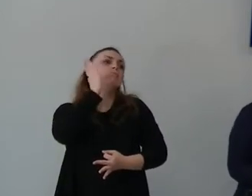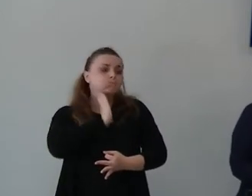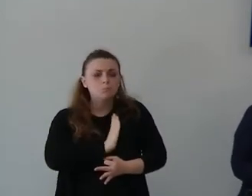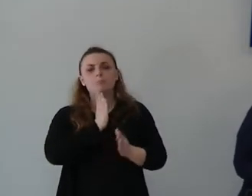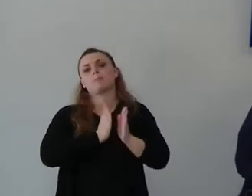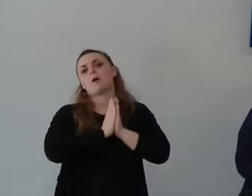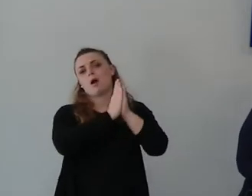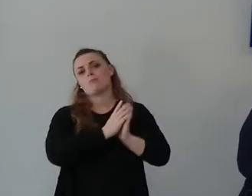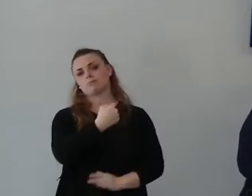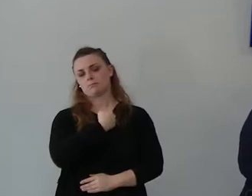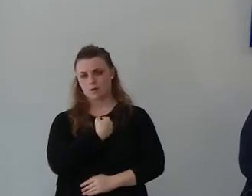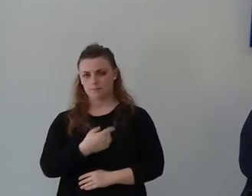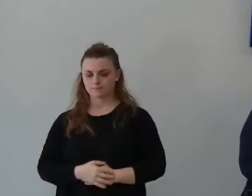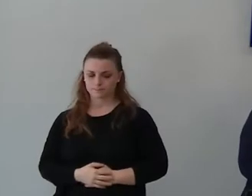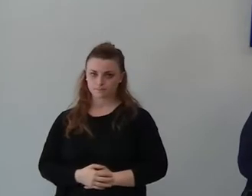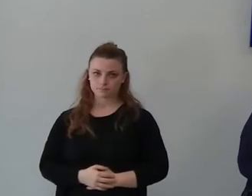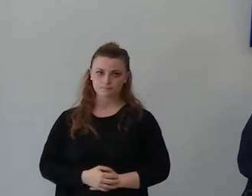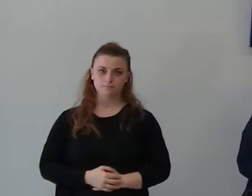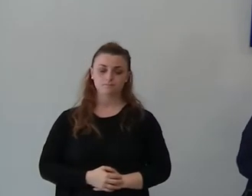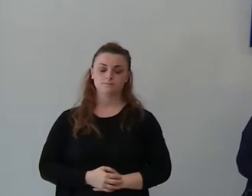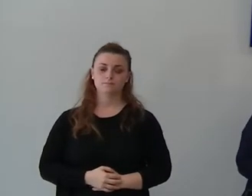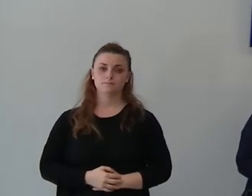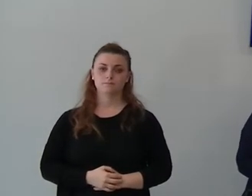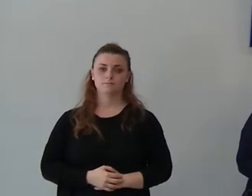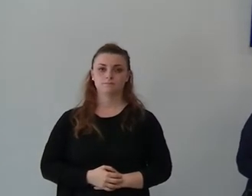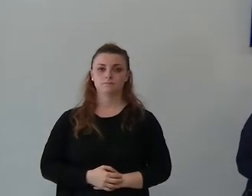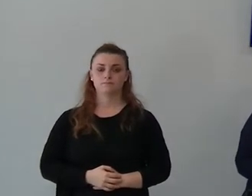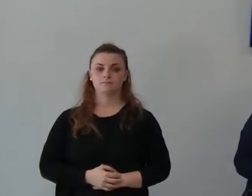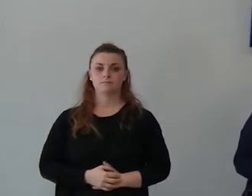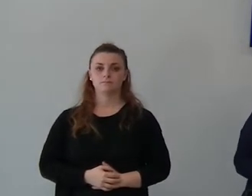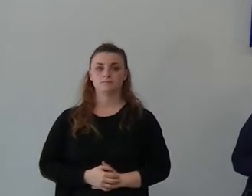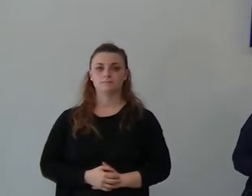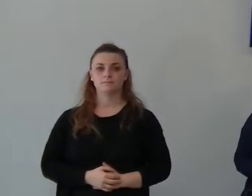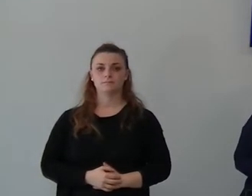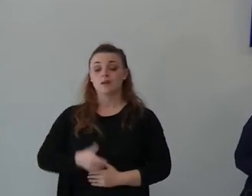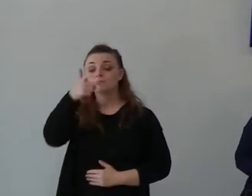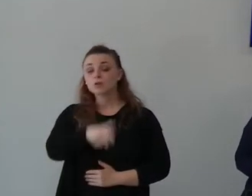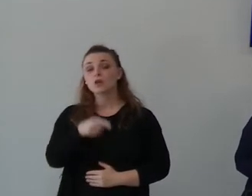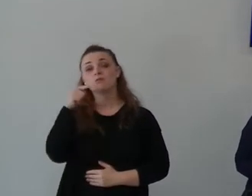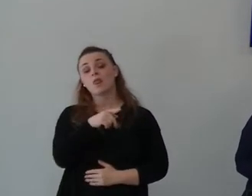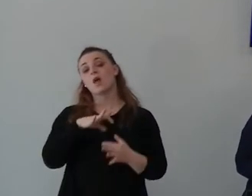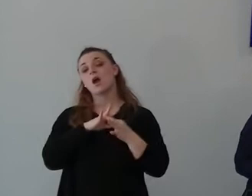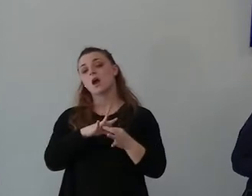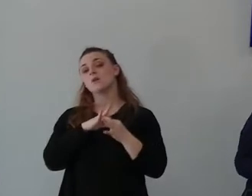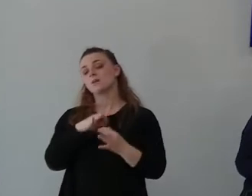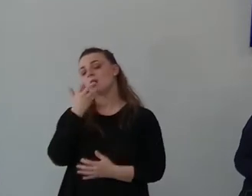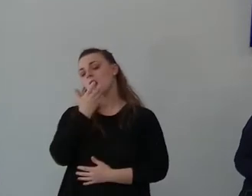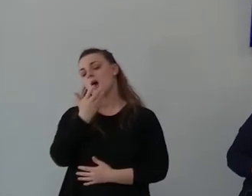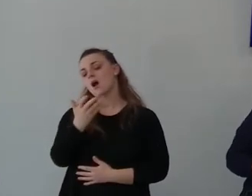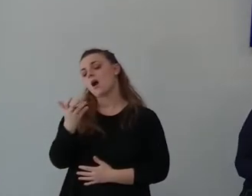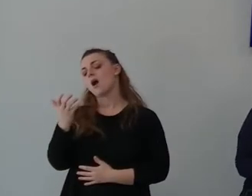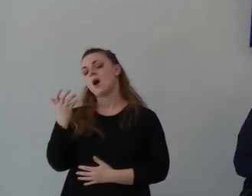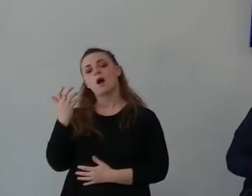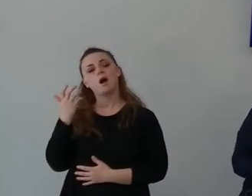good friend of mine, she is one of my calls. E questa amica carissima rappresenta per